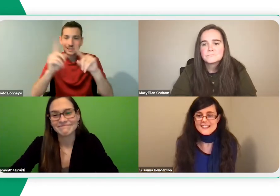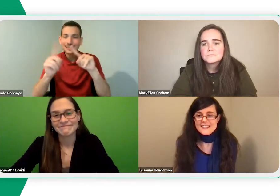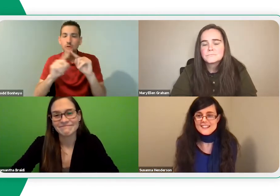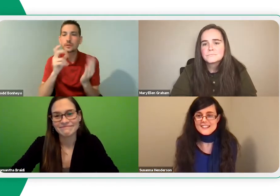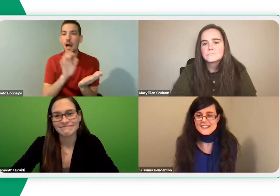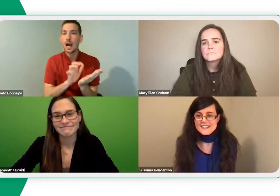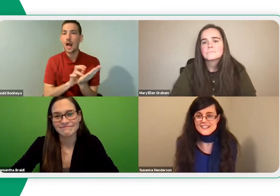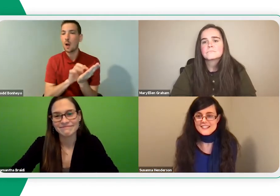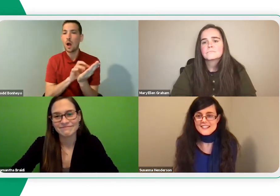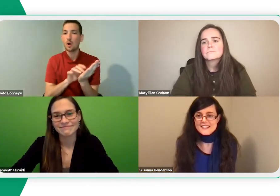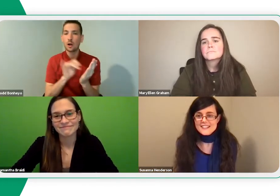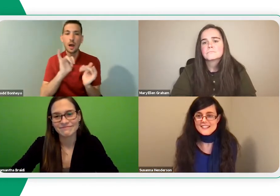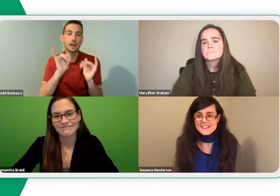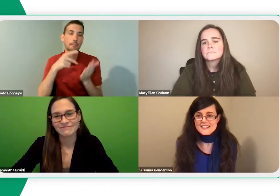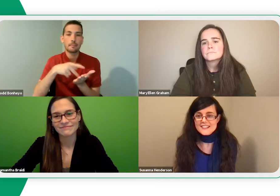It needs to be accessible.